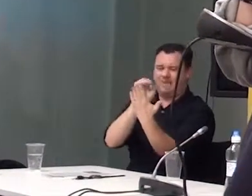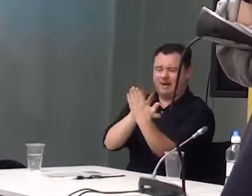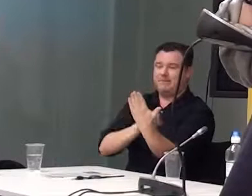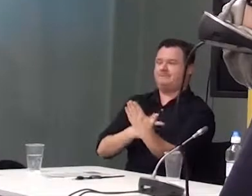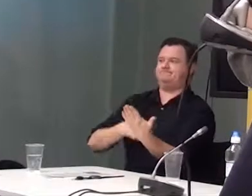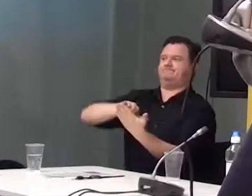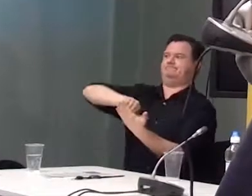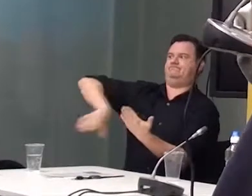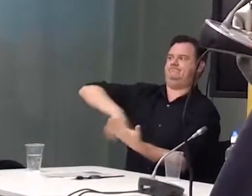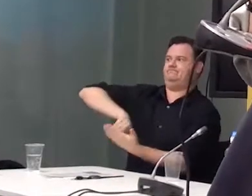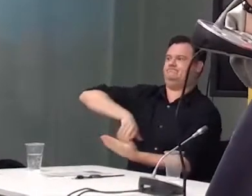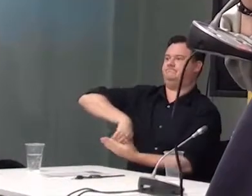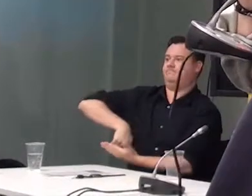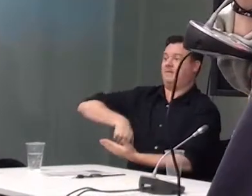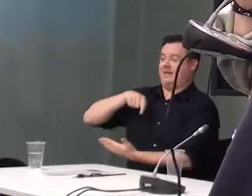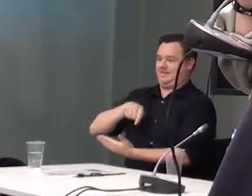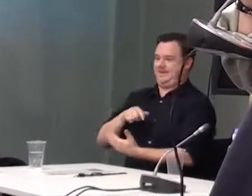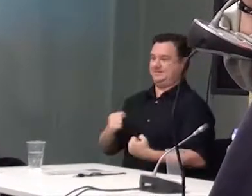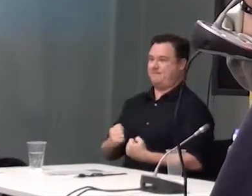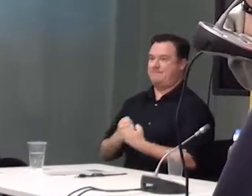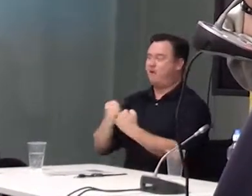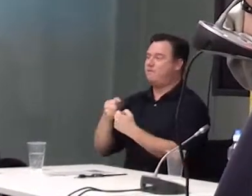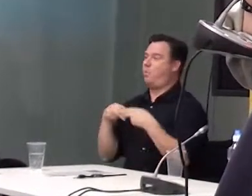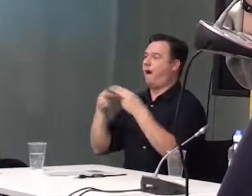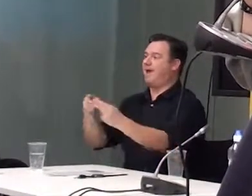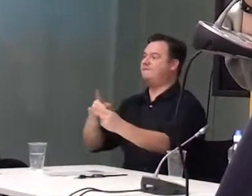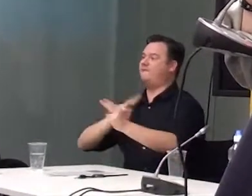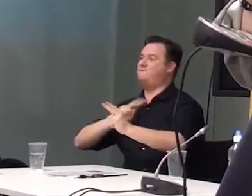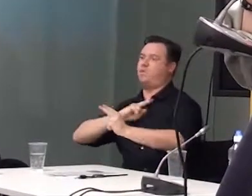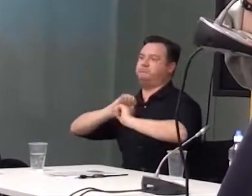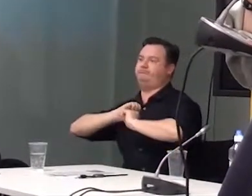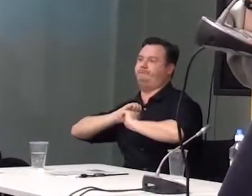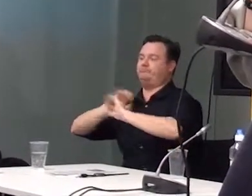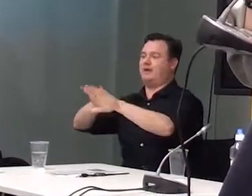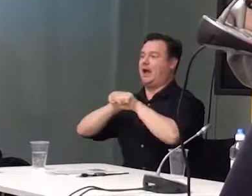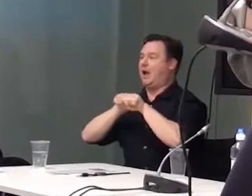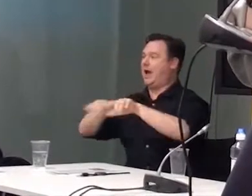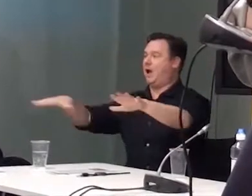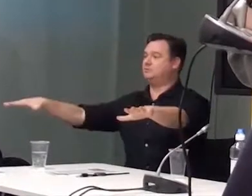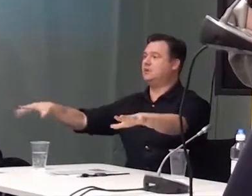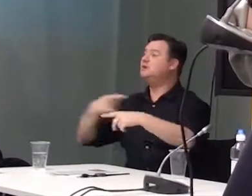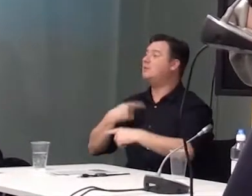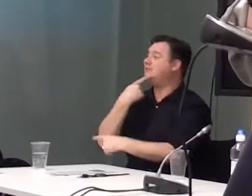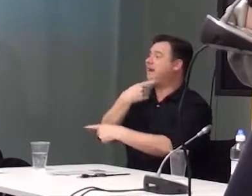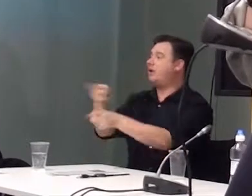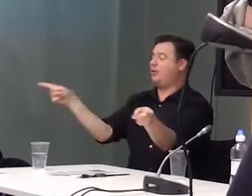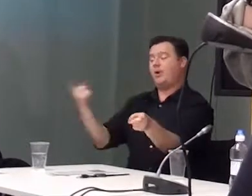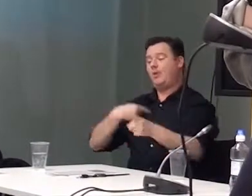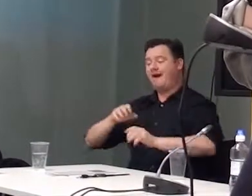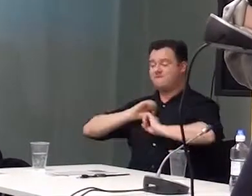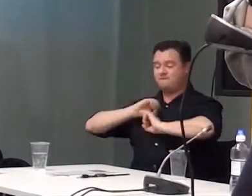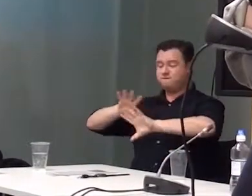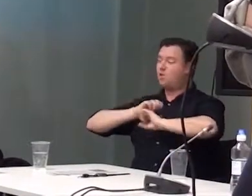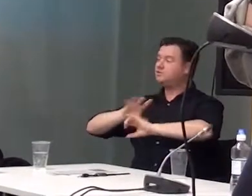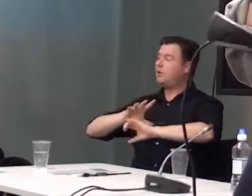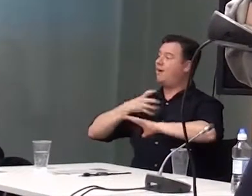in control. They now control BBC News, and they dominate the national press. Until you can control some part of the